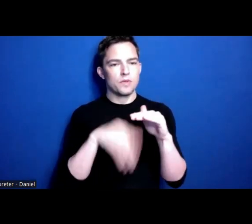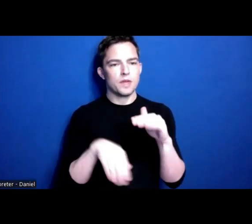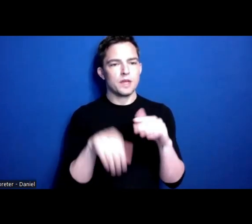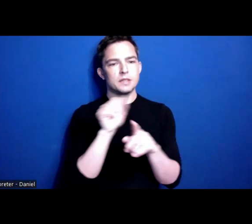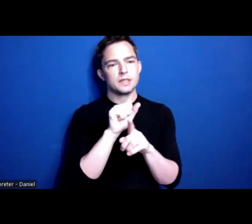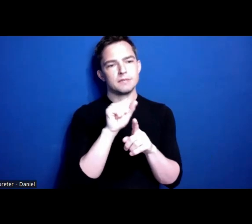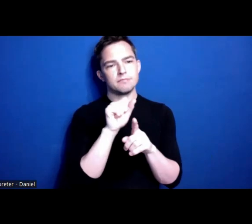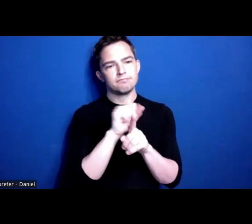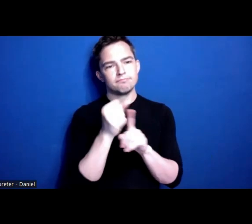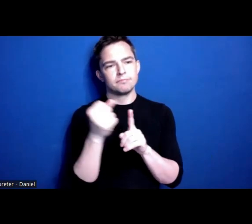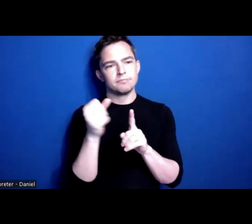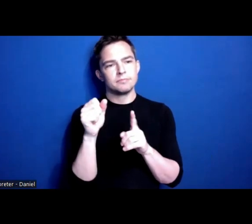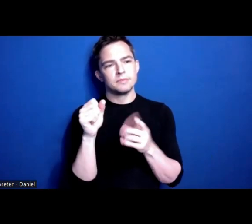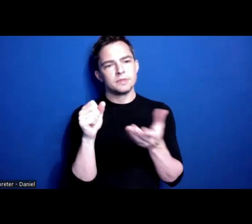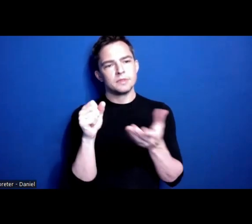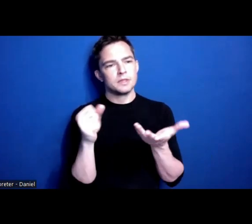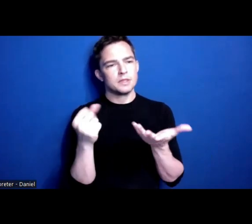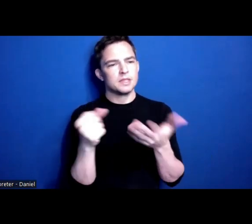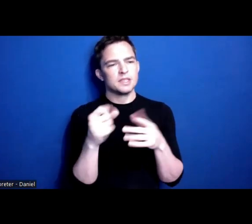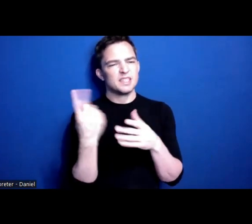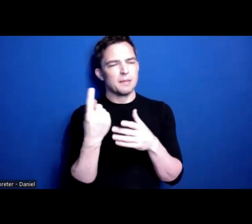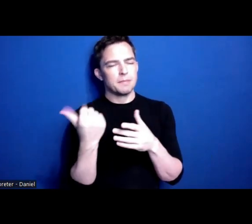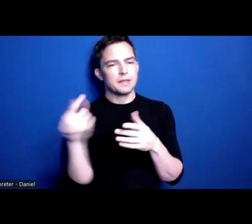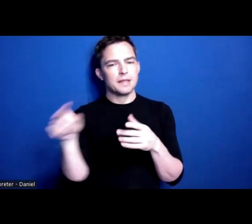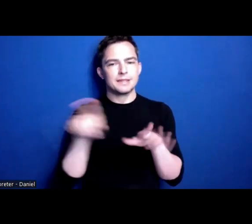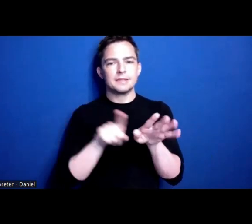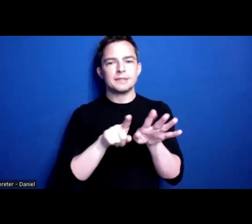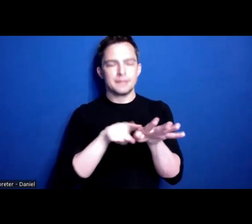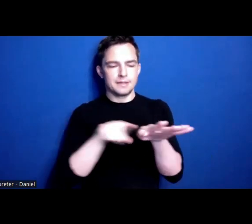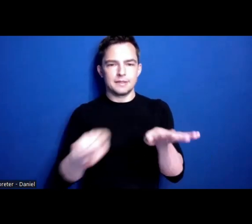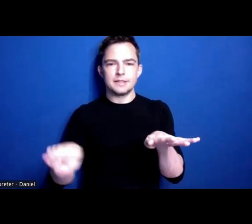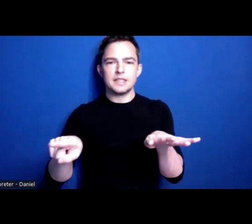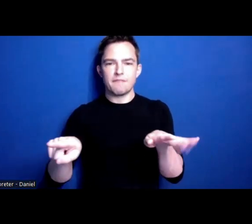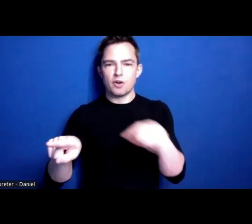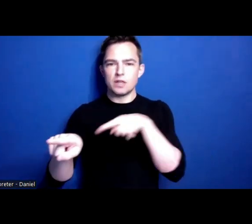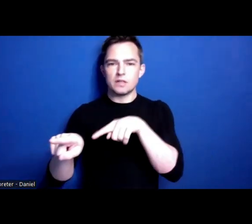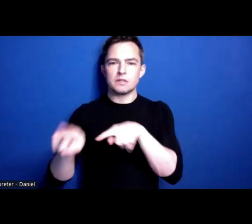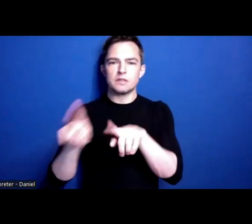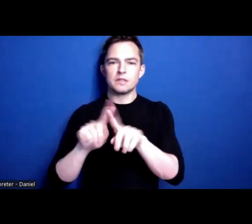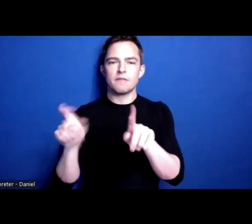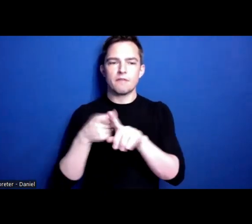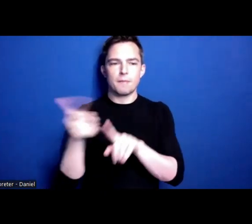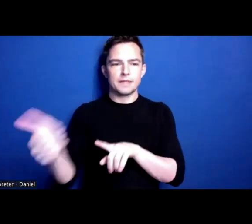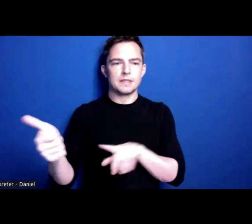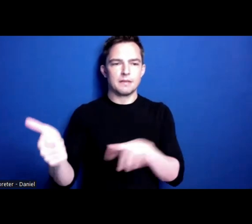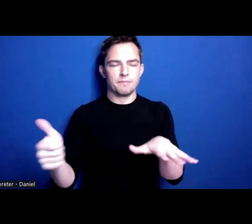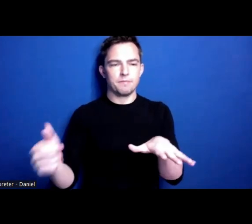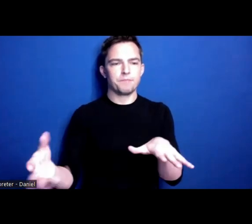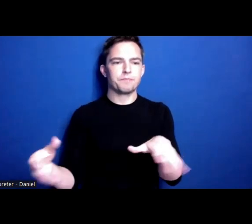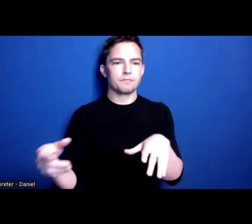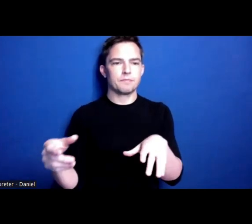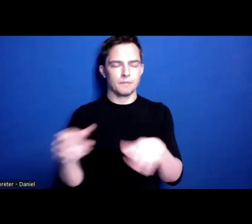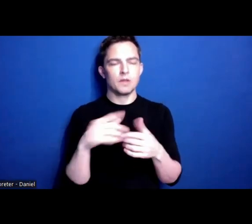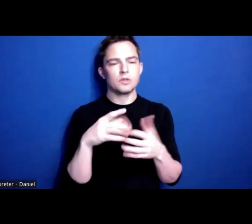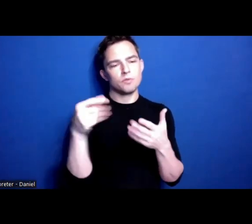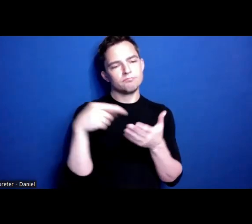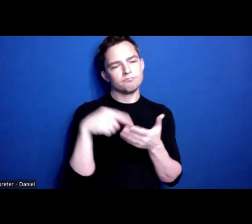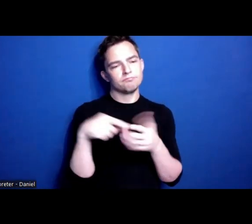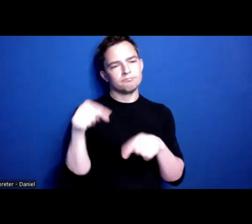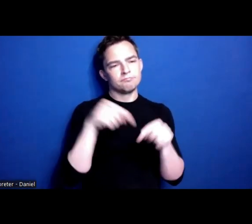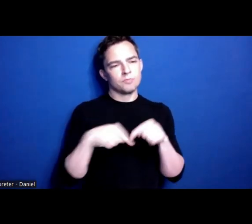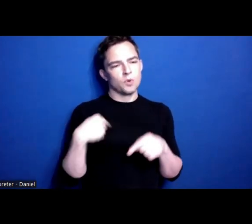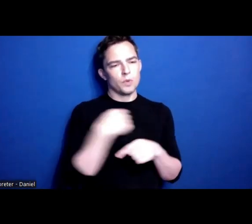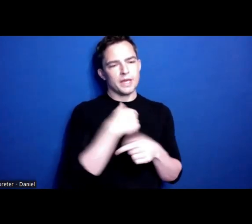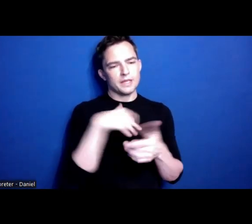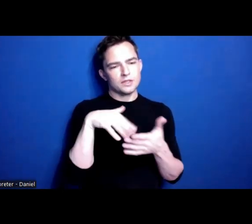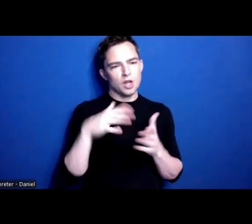context differing from itself. So staying with this last point for the moment, we might think about how we, scholars